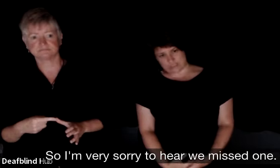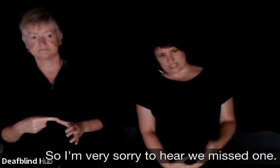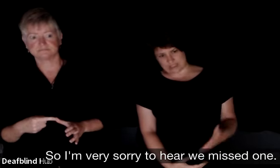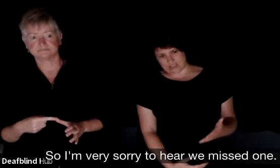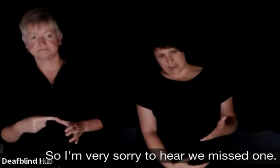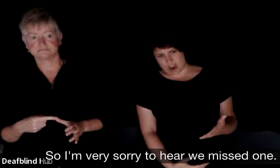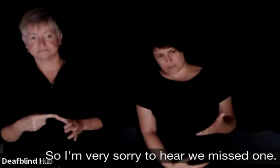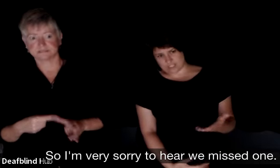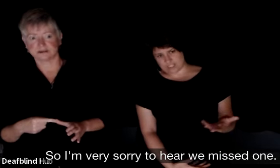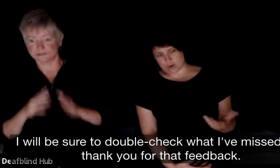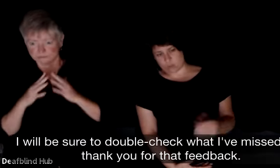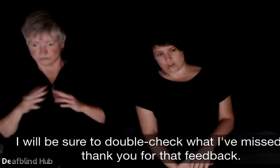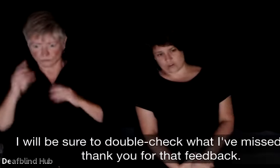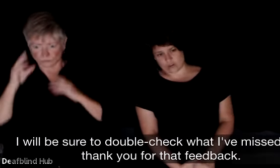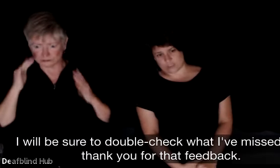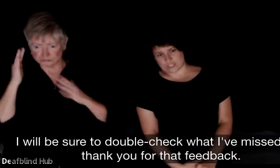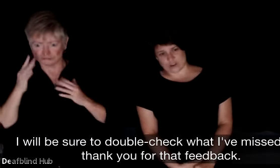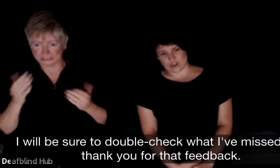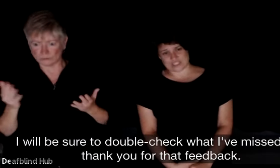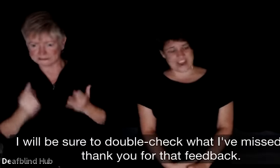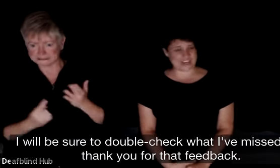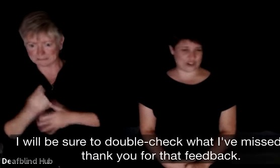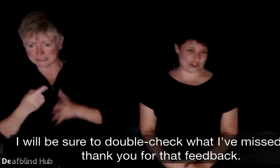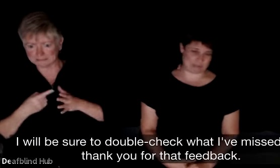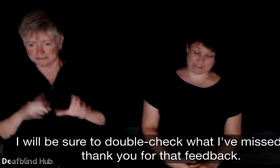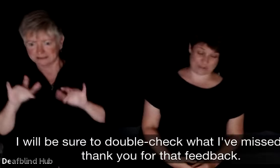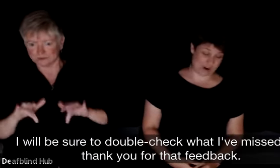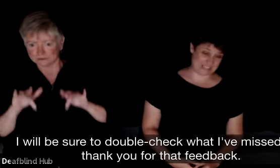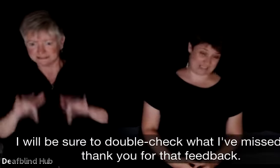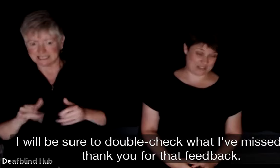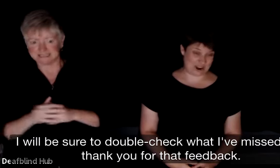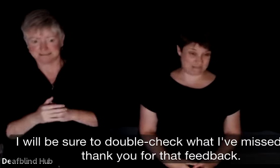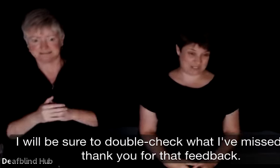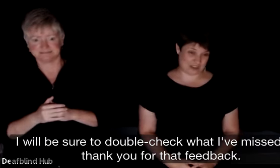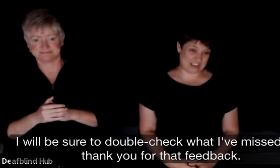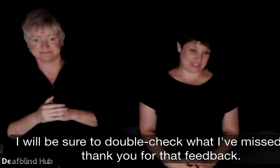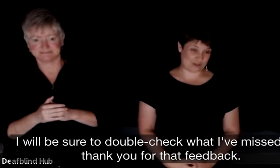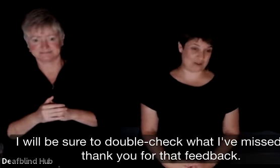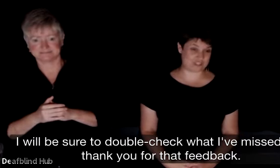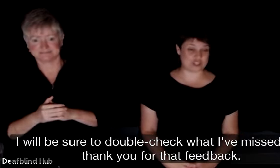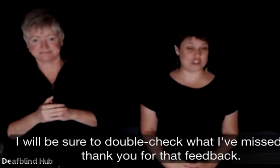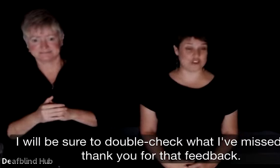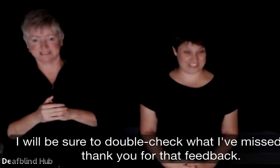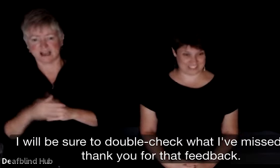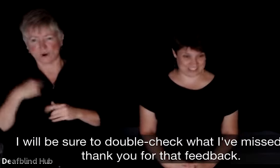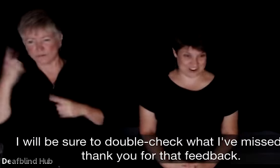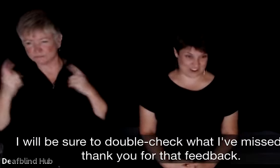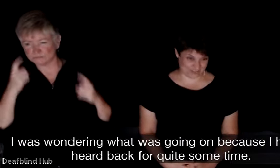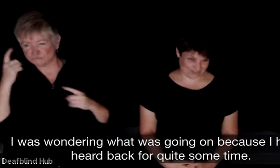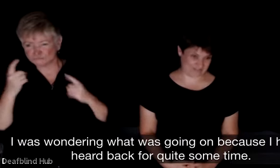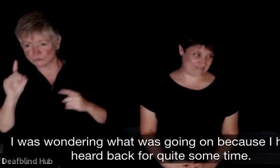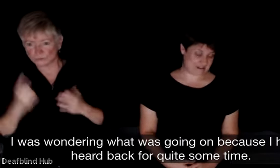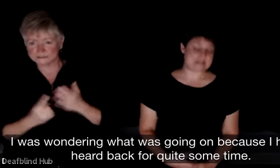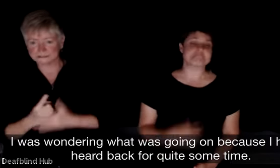I did receive, yeah, I was just kind of wondering what was going on because I hadn't heard back from quite some time. So that's all. I was just curious to know.